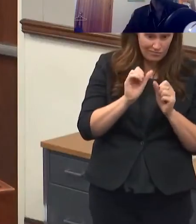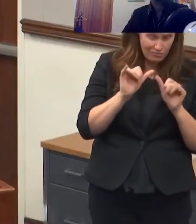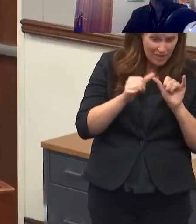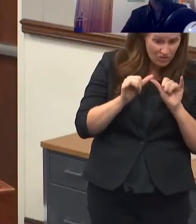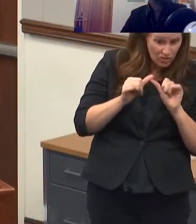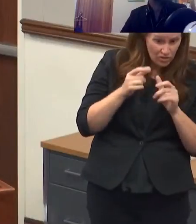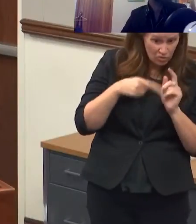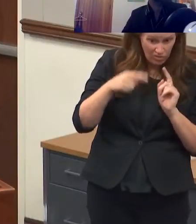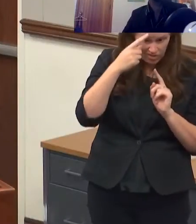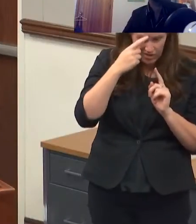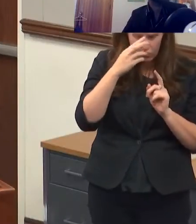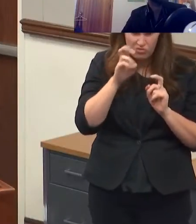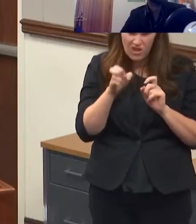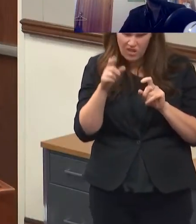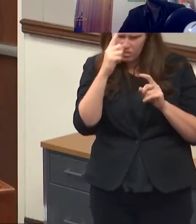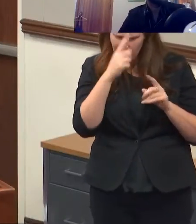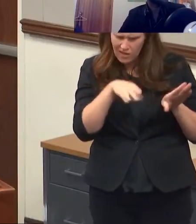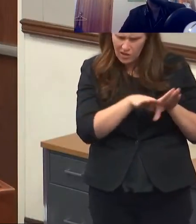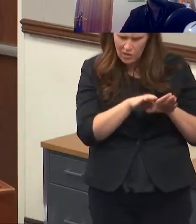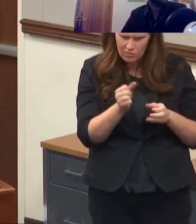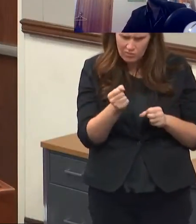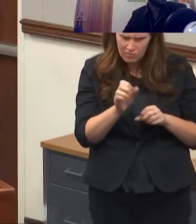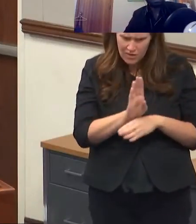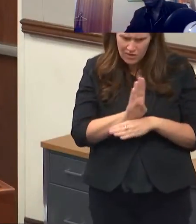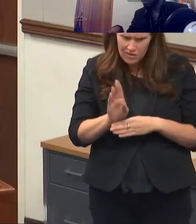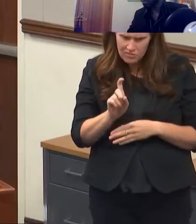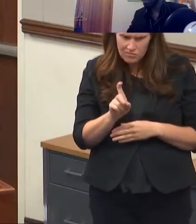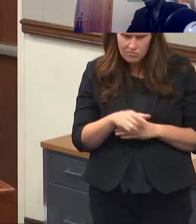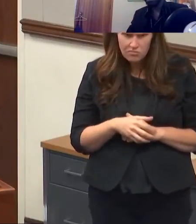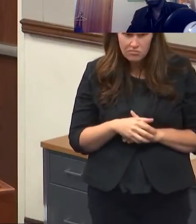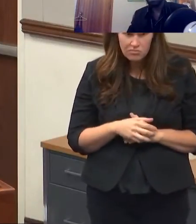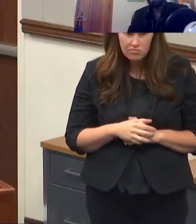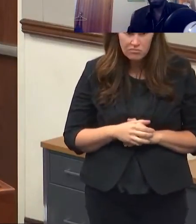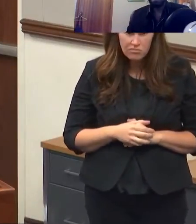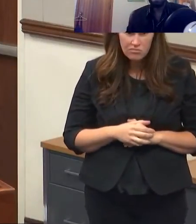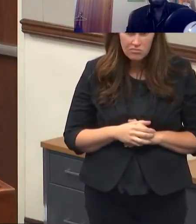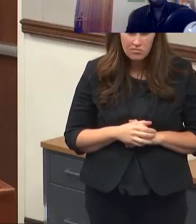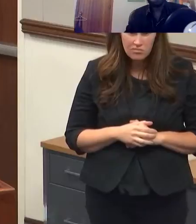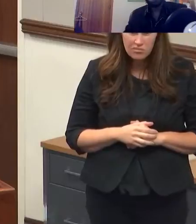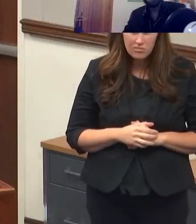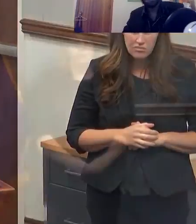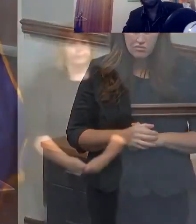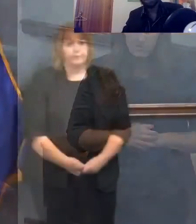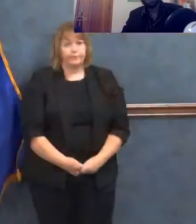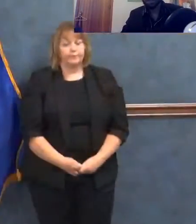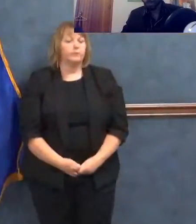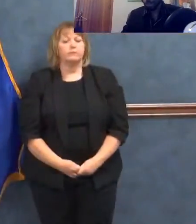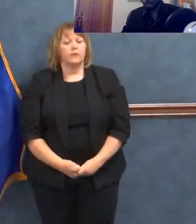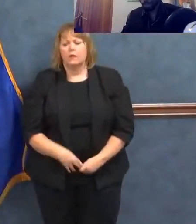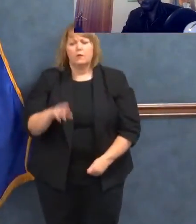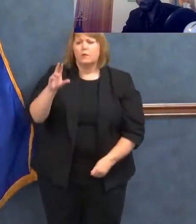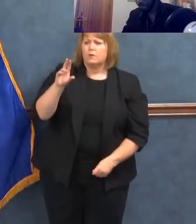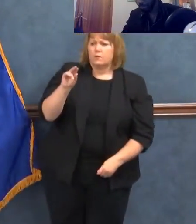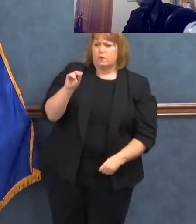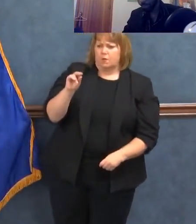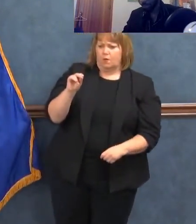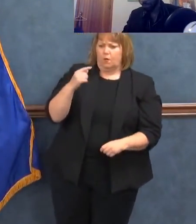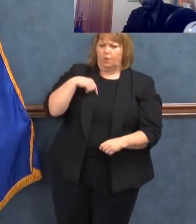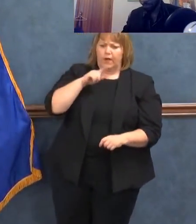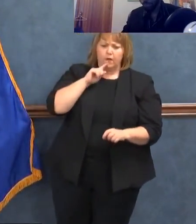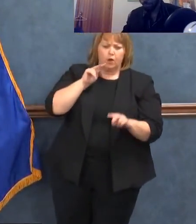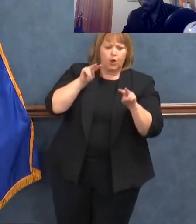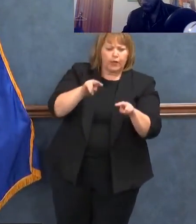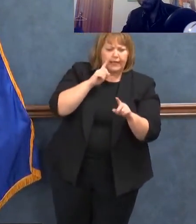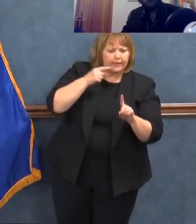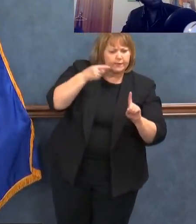you to rethink closing No, we're casinos? looking, when we send GCB in there, the Gaming Control Board, we're looking for those that are violating on a certain area,